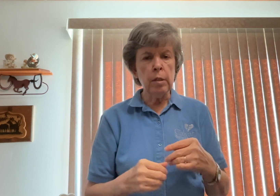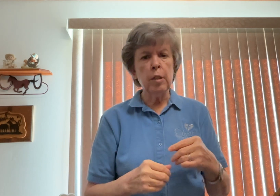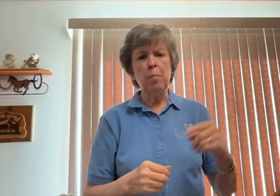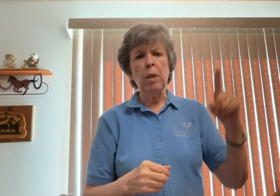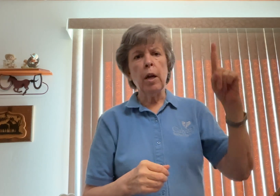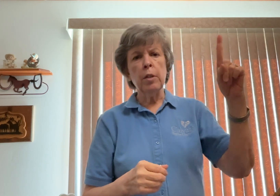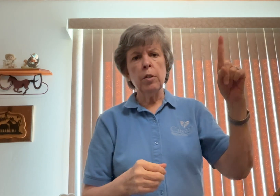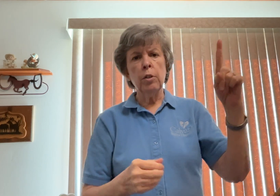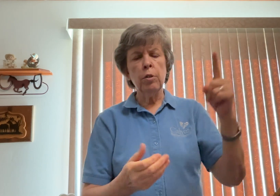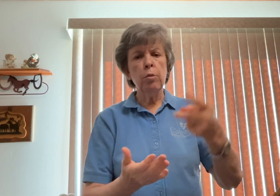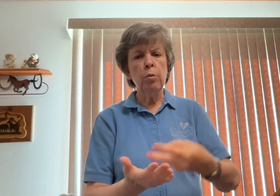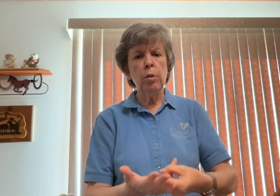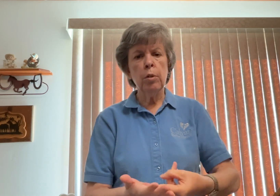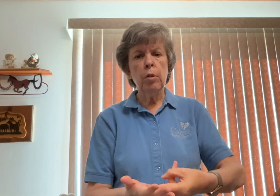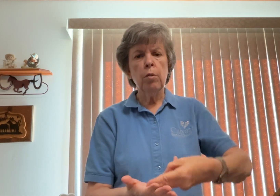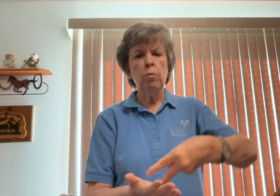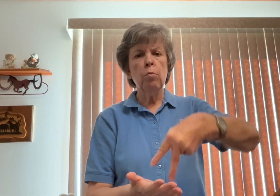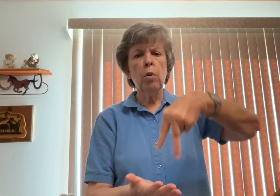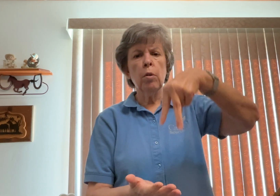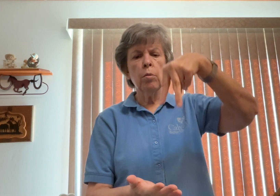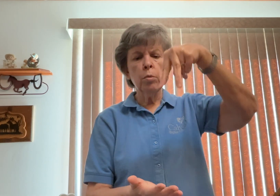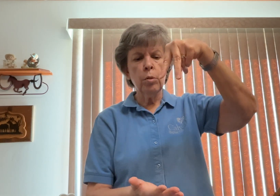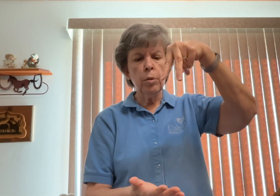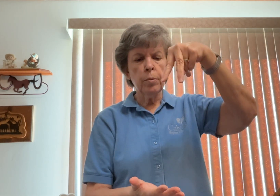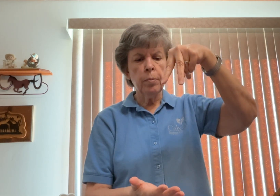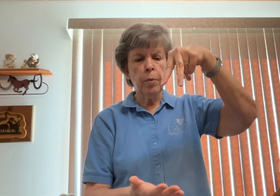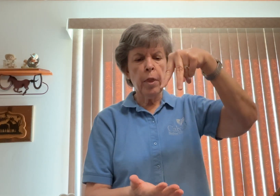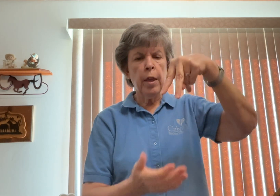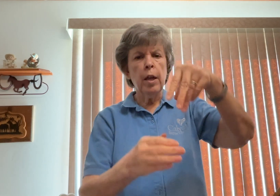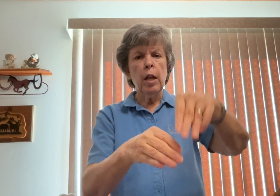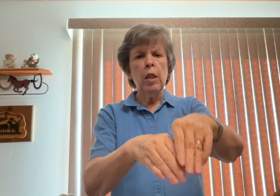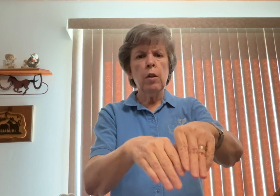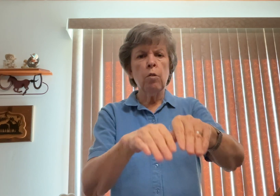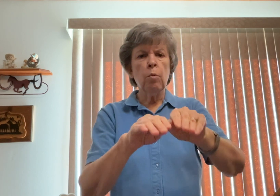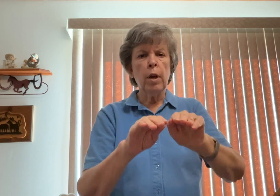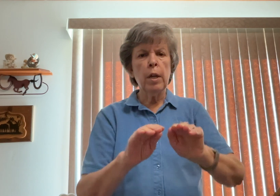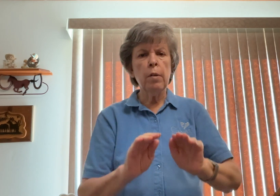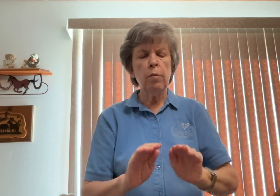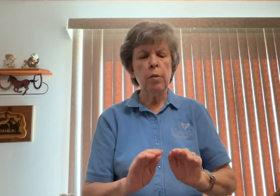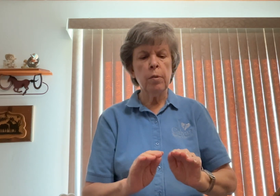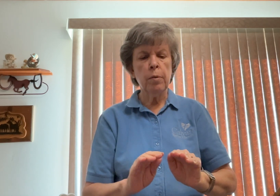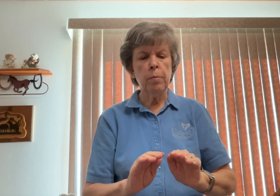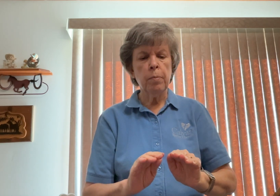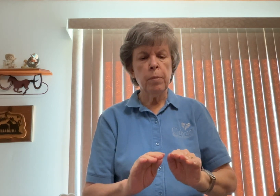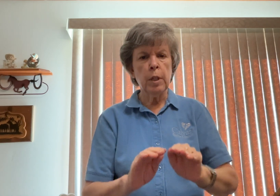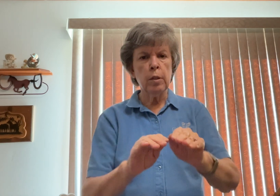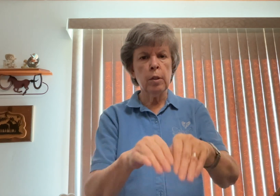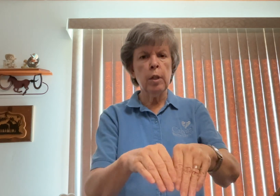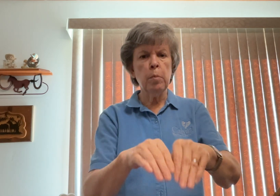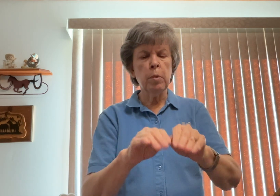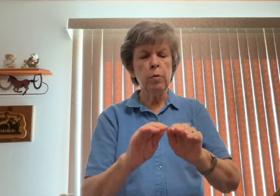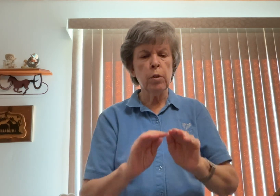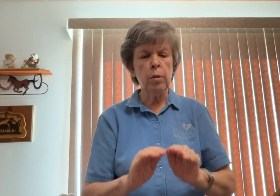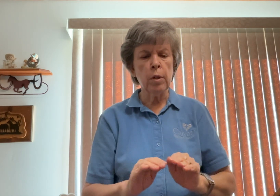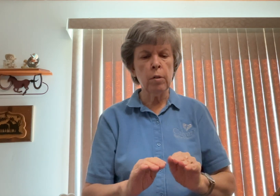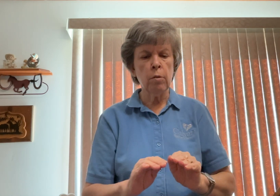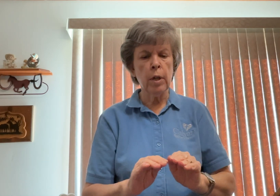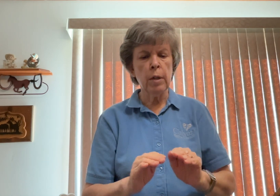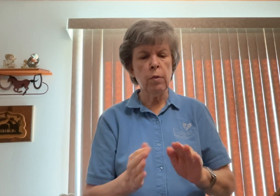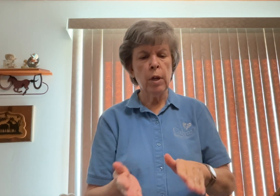same line. You rose, the grave, that's the heap of dirt on the grave,